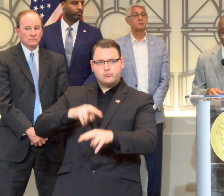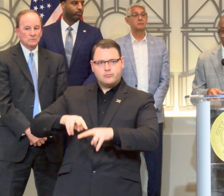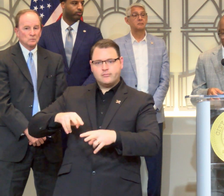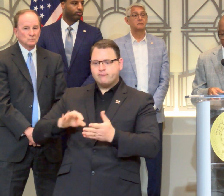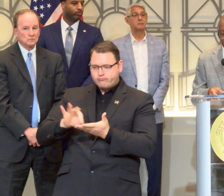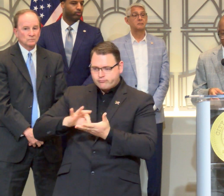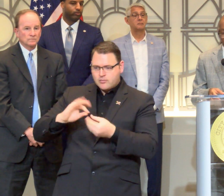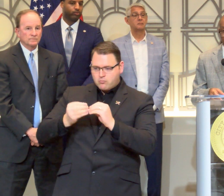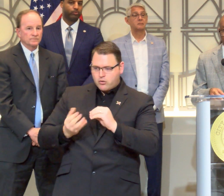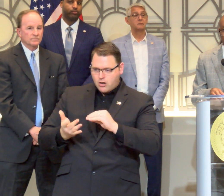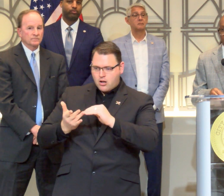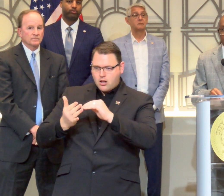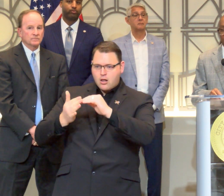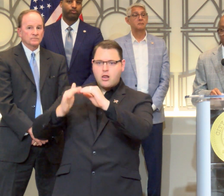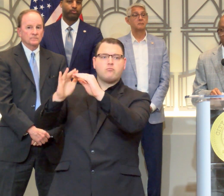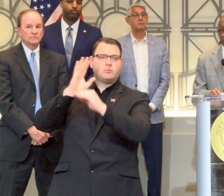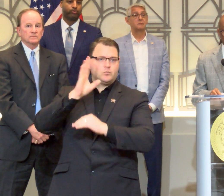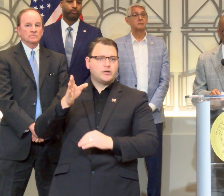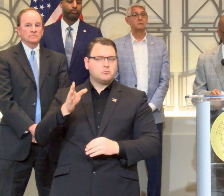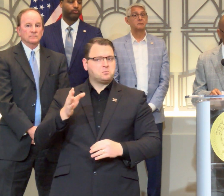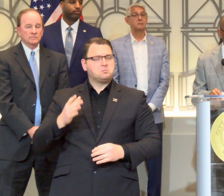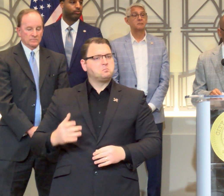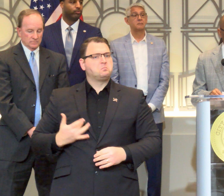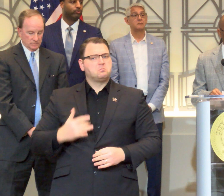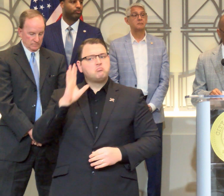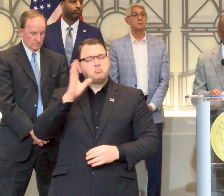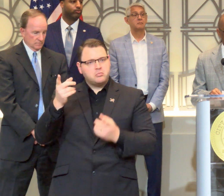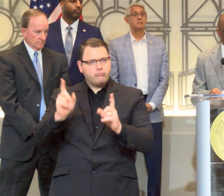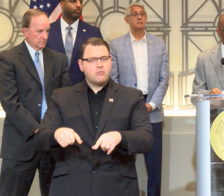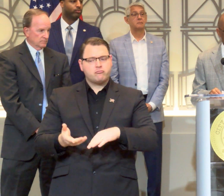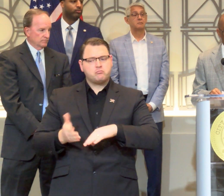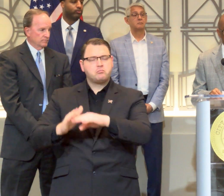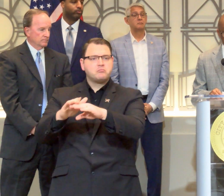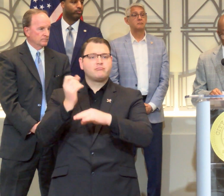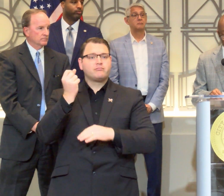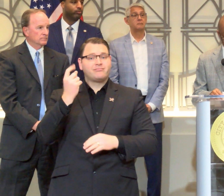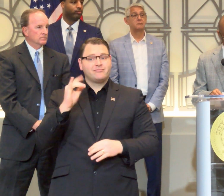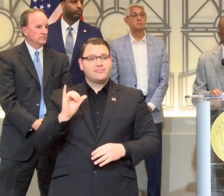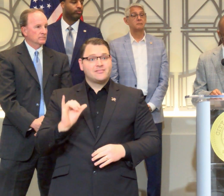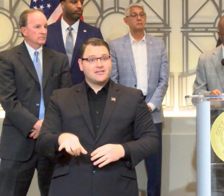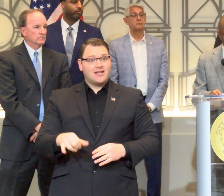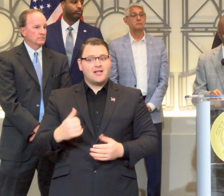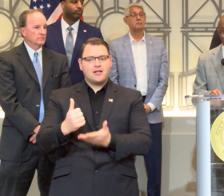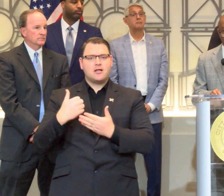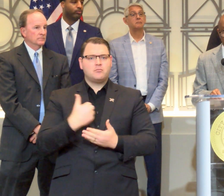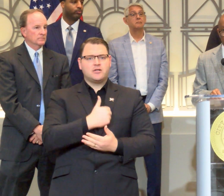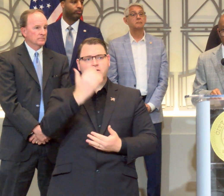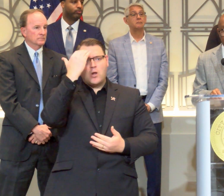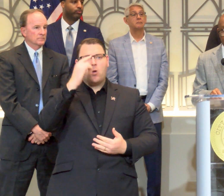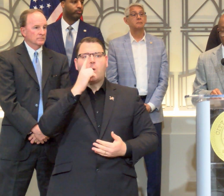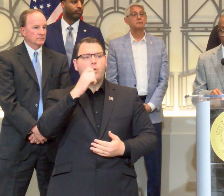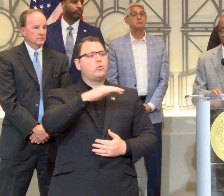to be expected, and it will help us to get a better sense of who is out in our